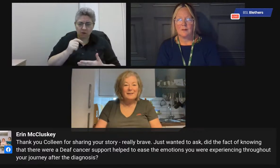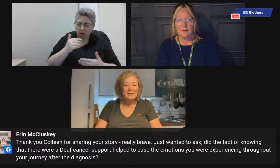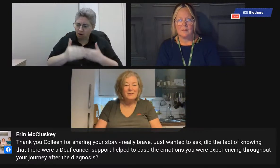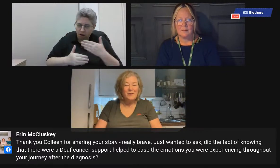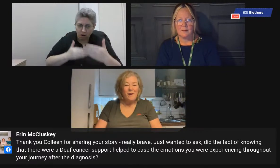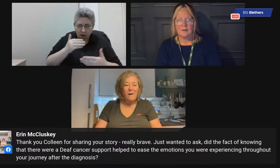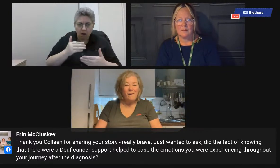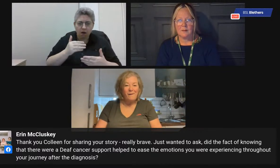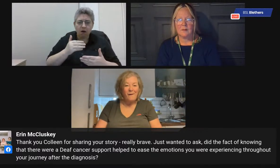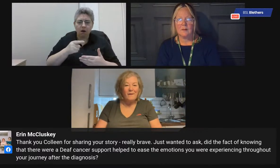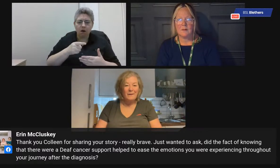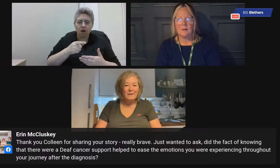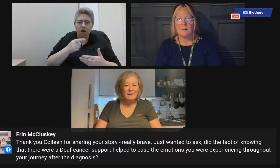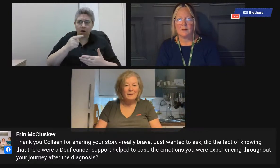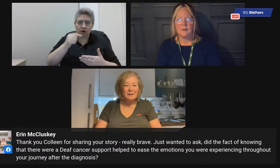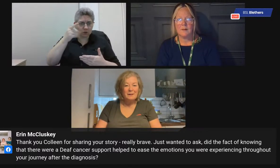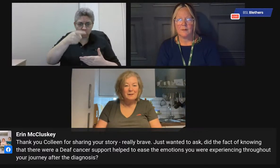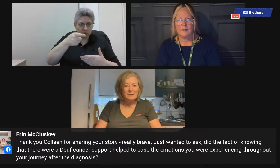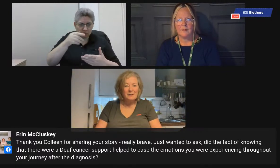Really brave.